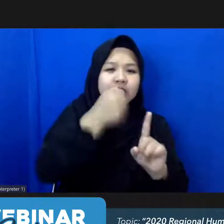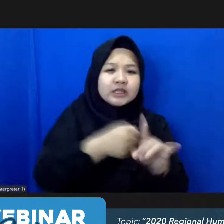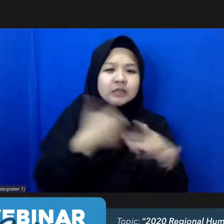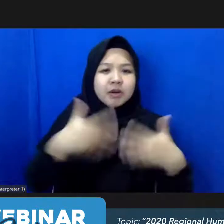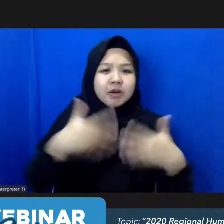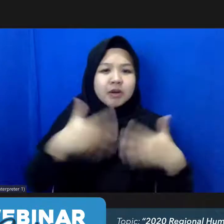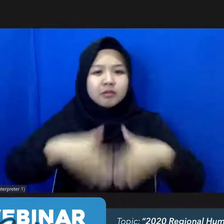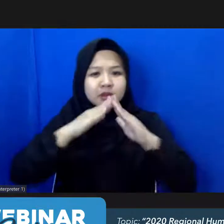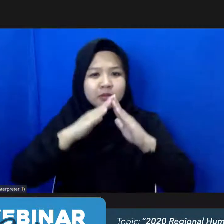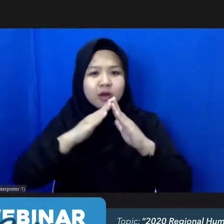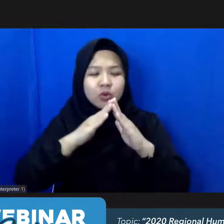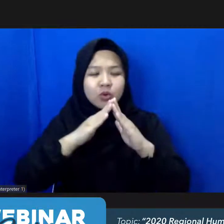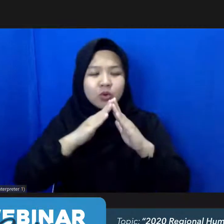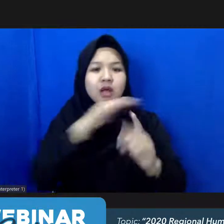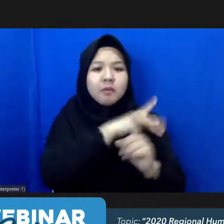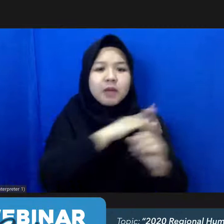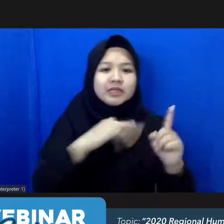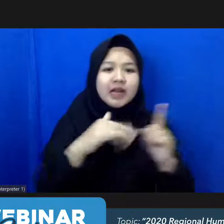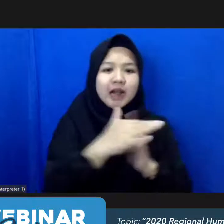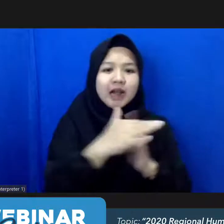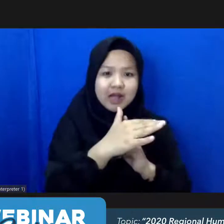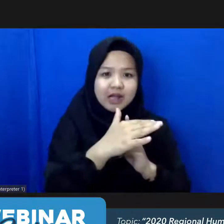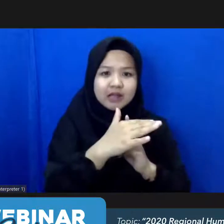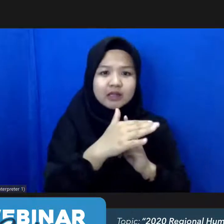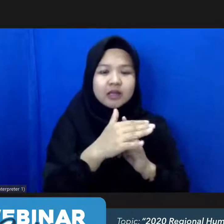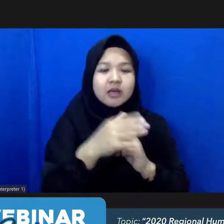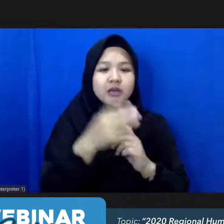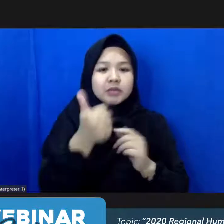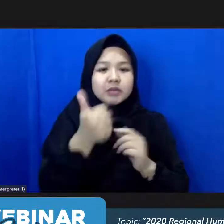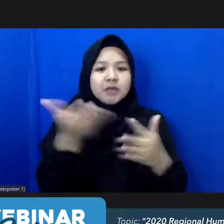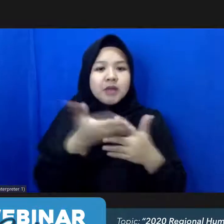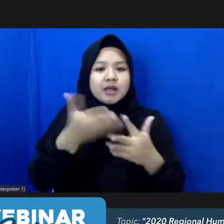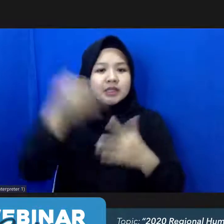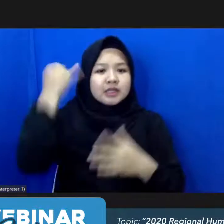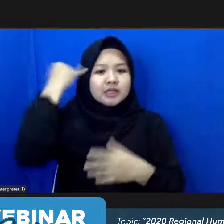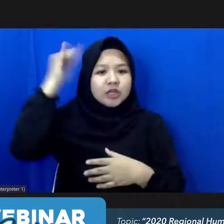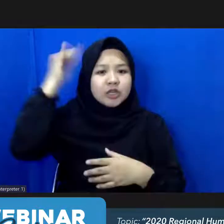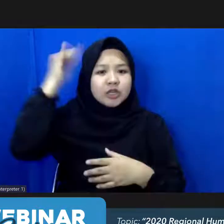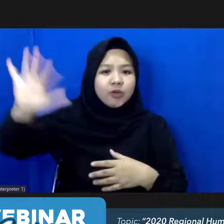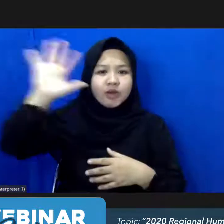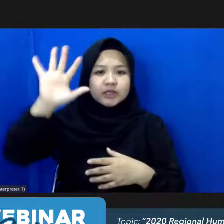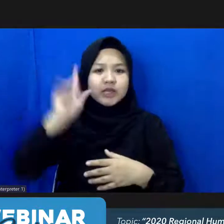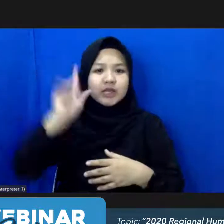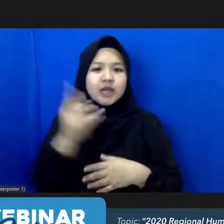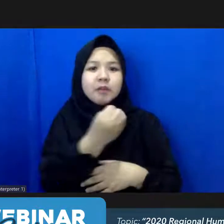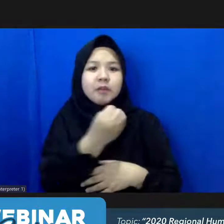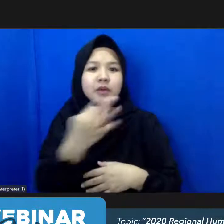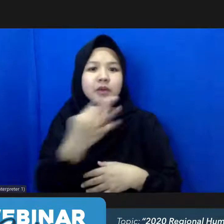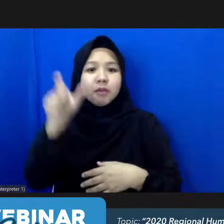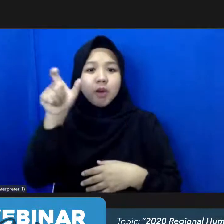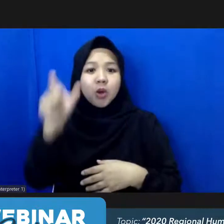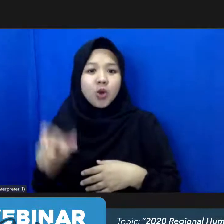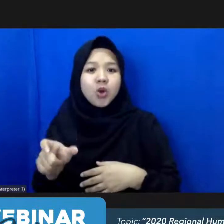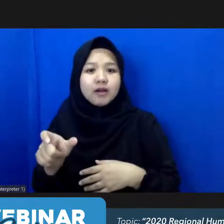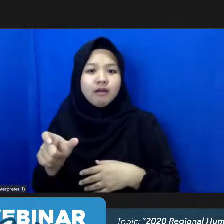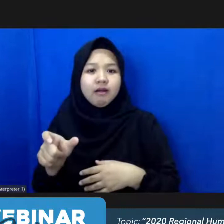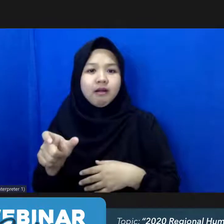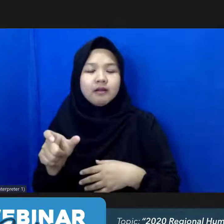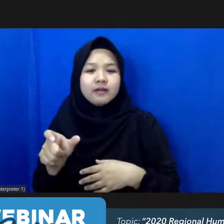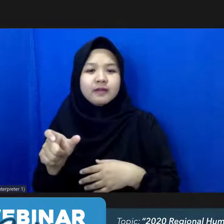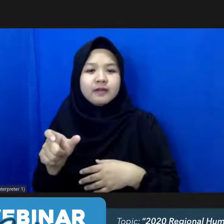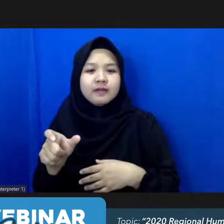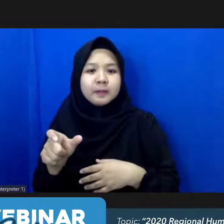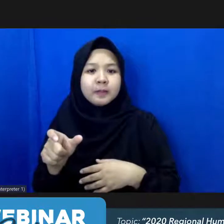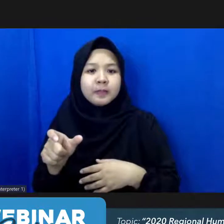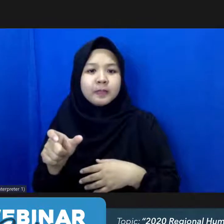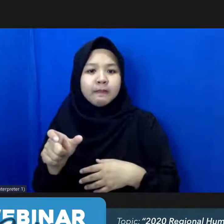resilience of the community through innovations. Being a group of people coming from technical as